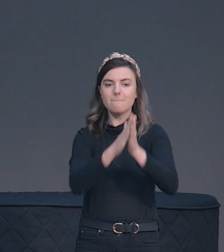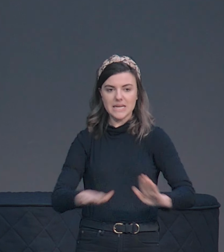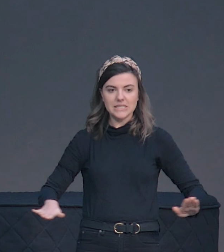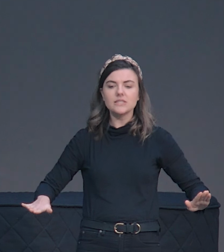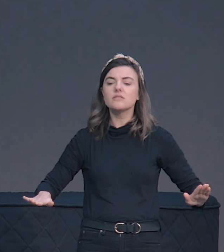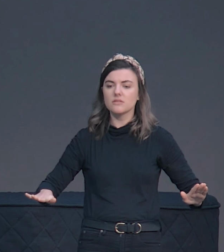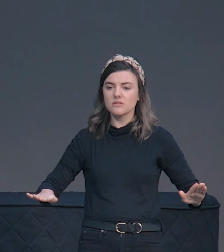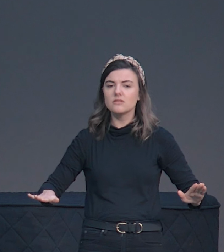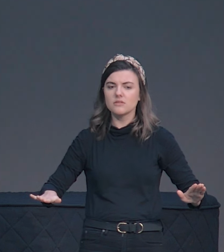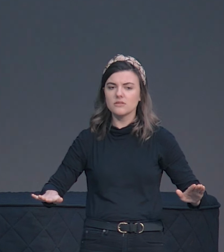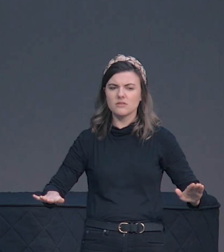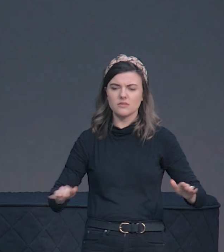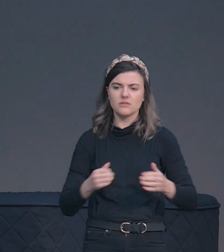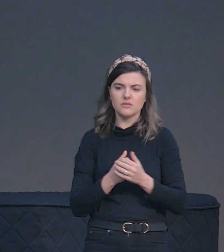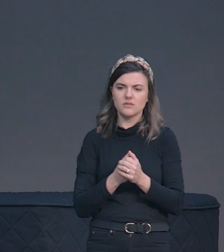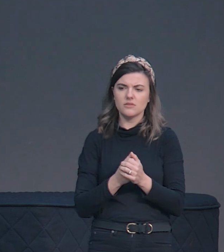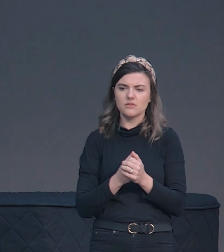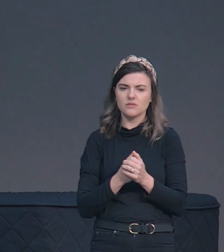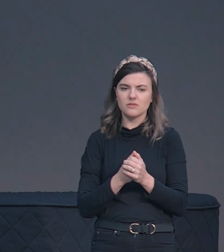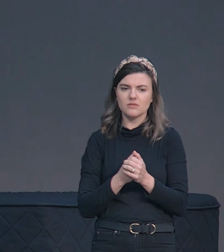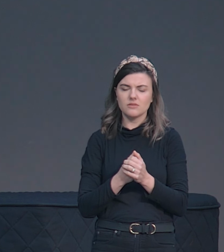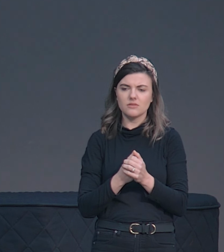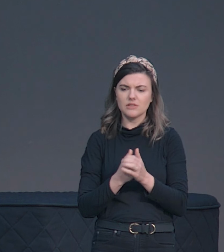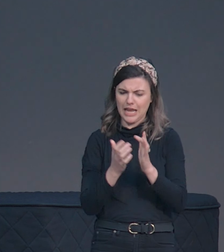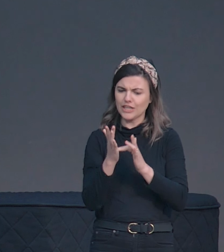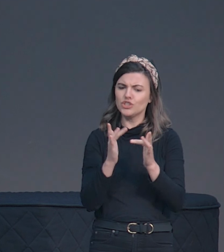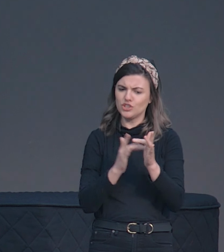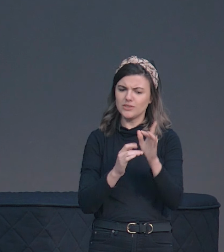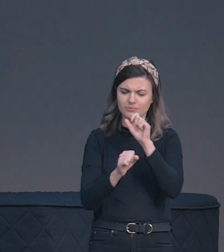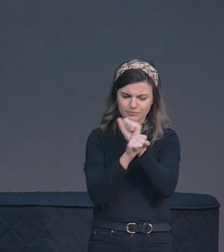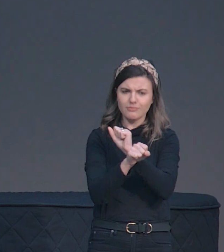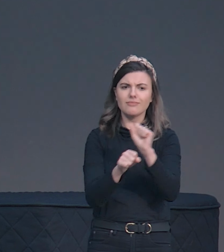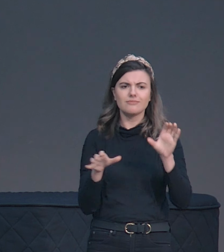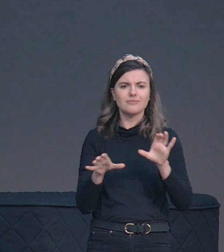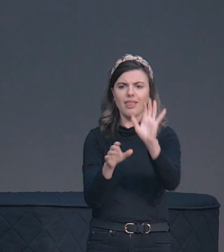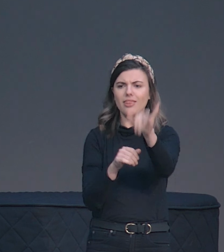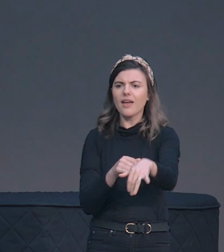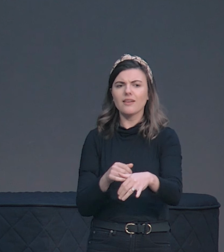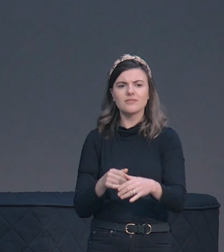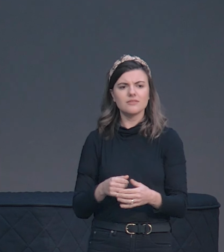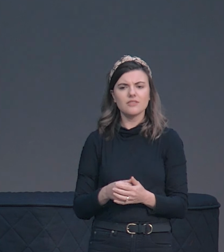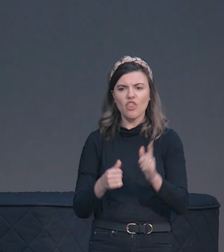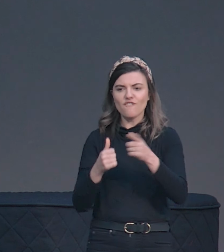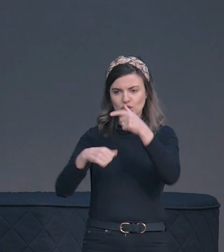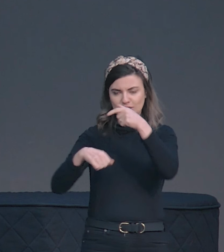and that was exactly what jesus came to do at his first coming